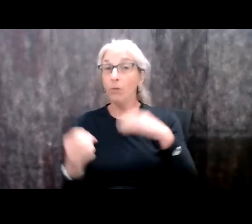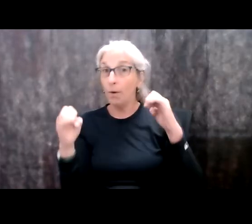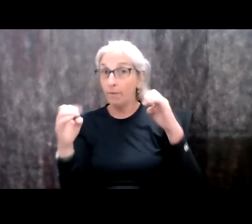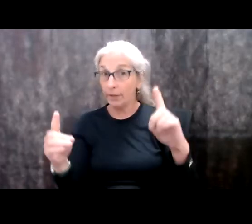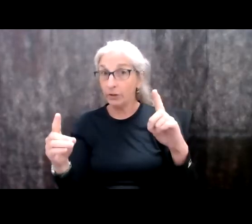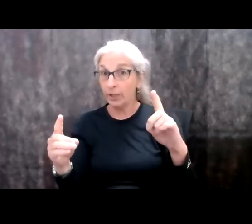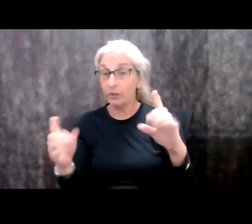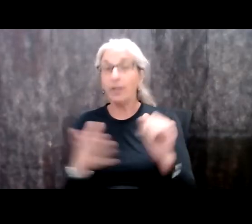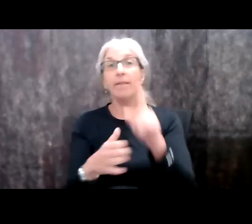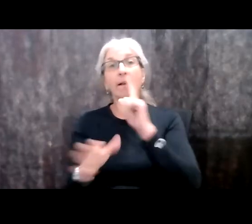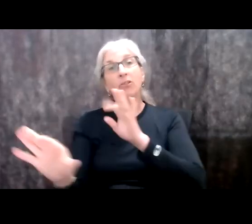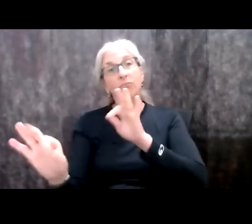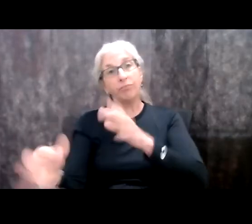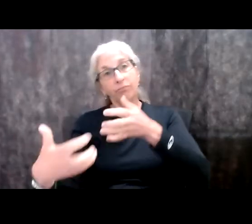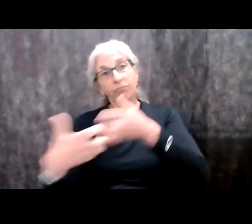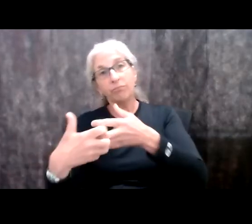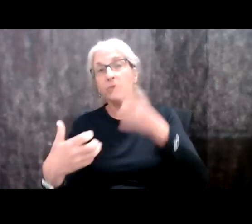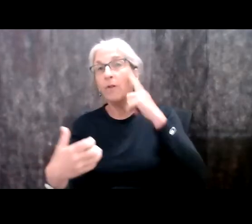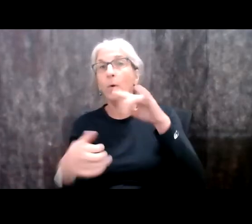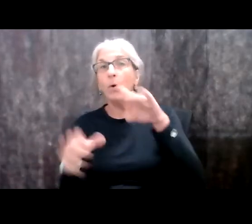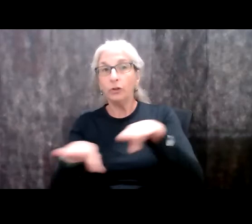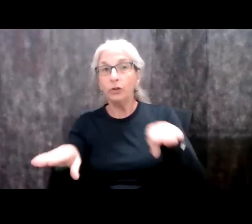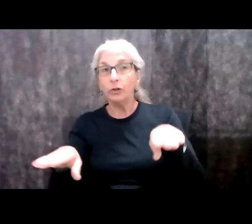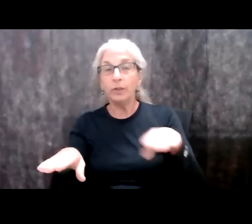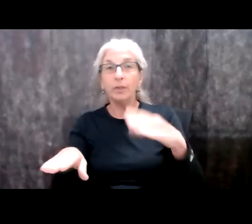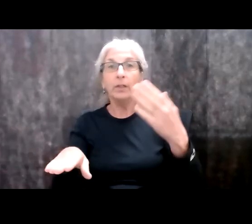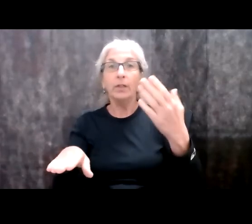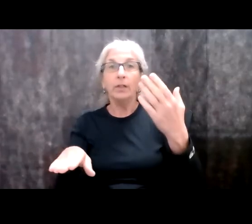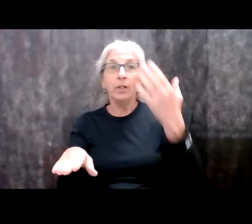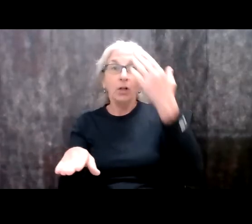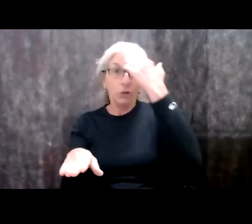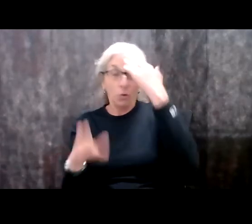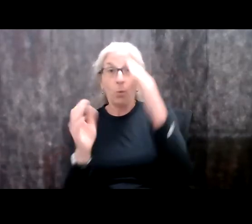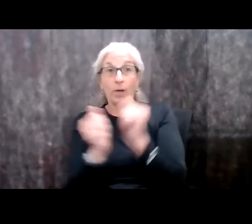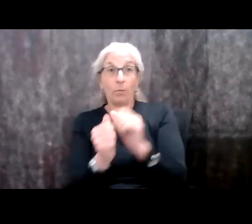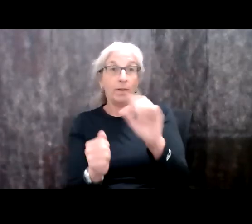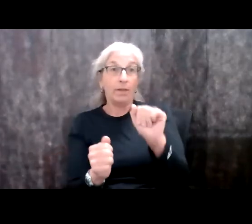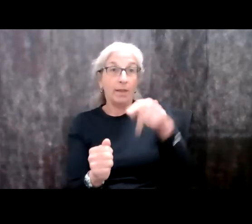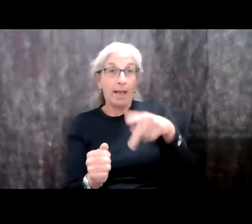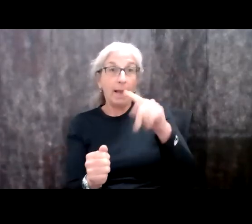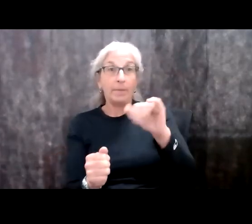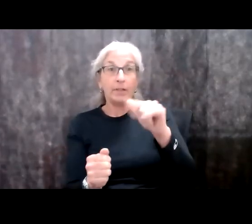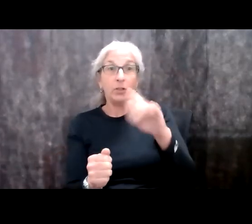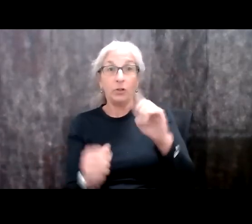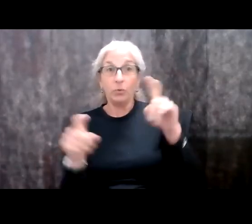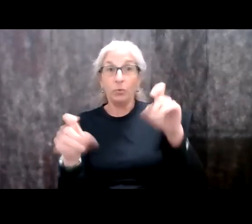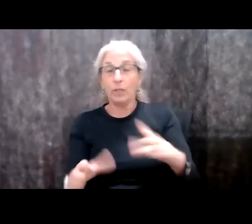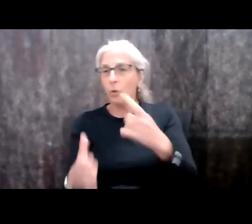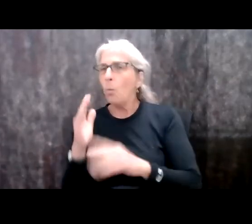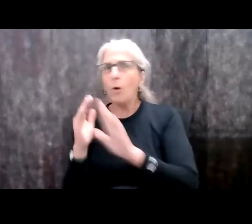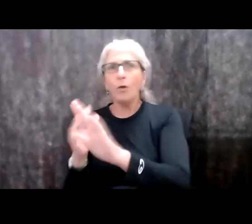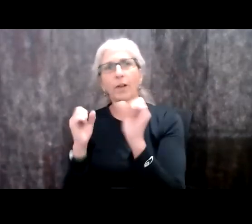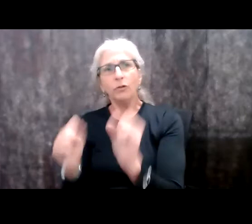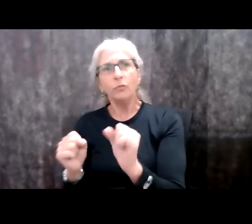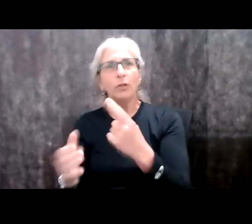is tailor-made to kids, which is basically knowing with an aptitude test that what their strengths and what their weaknesses are, then we are able to propel these